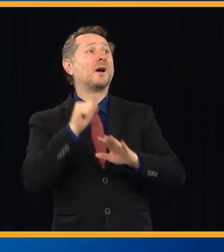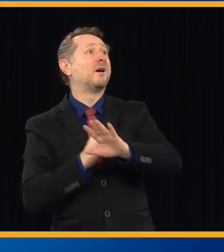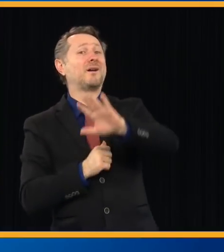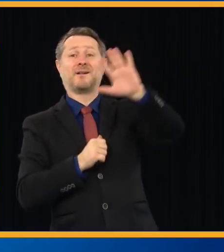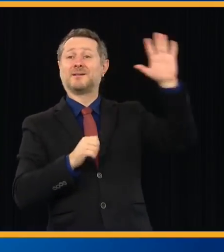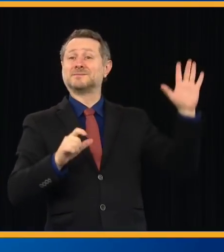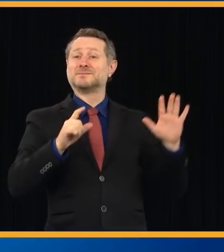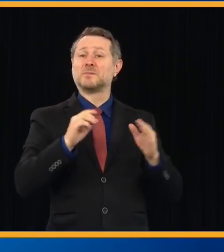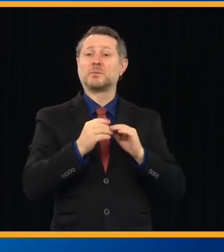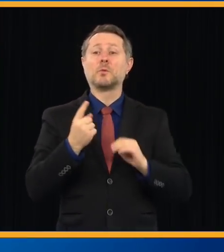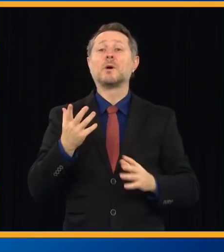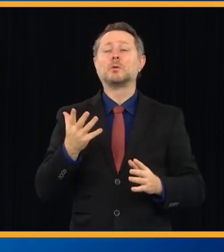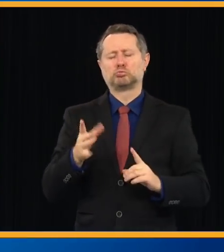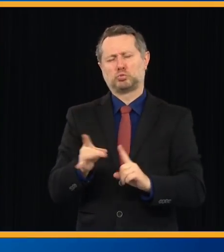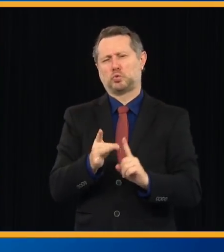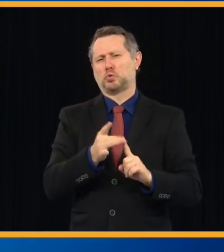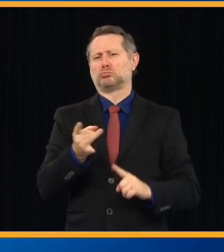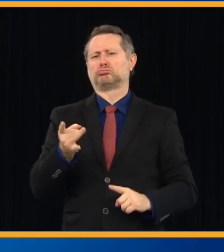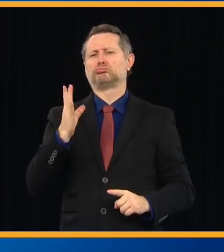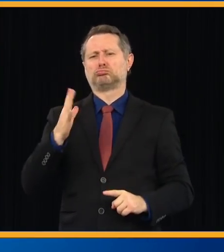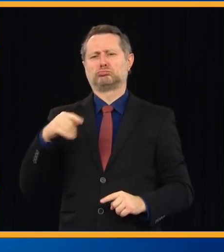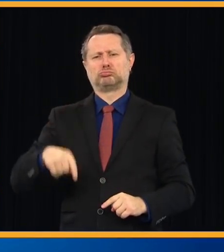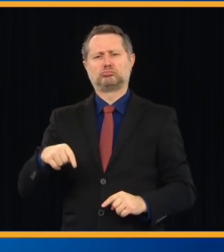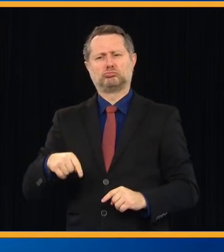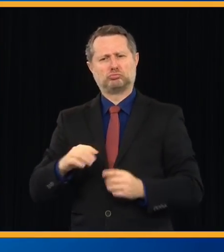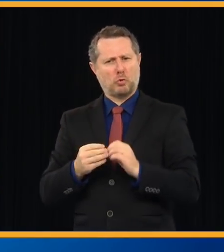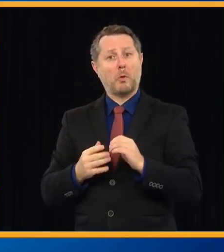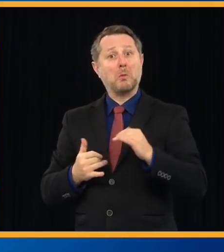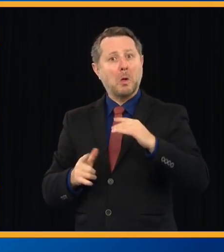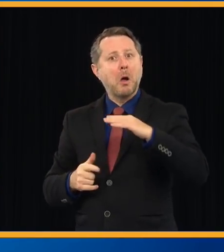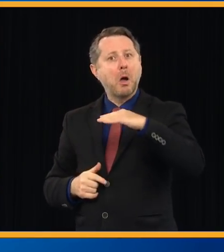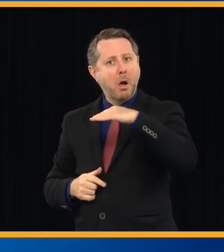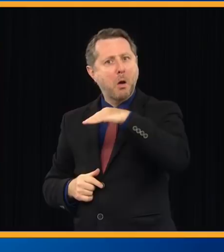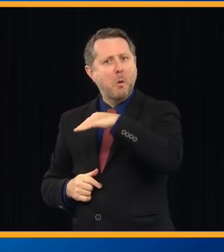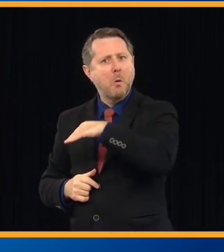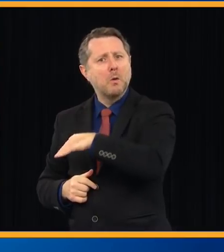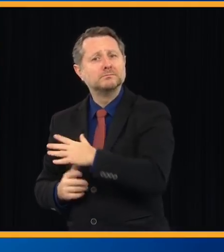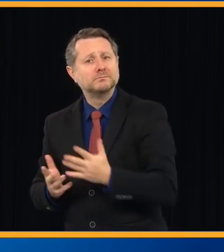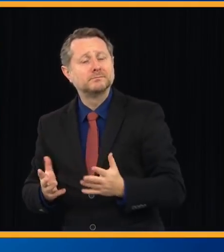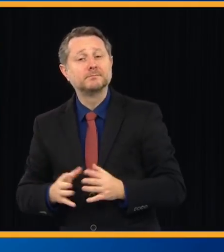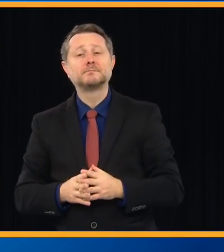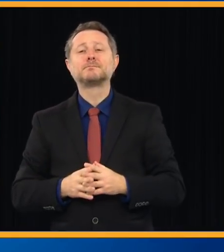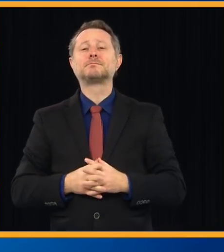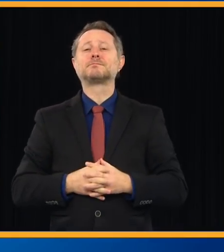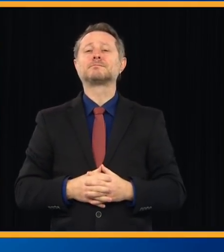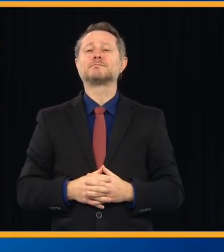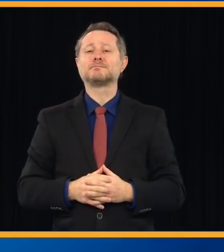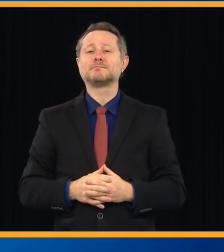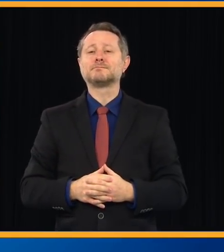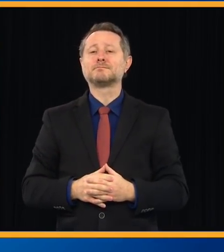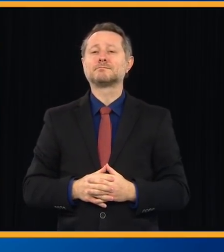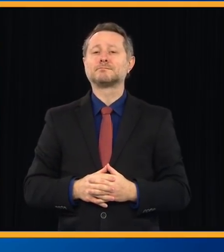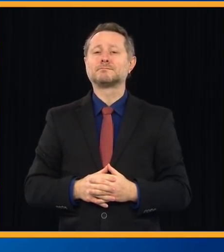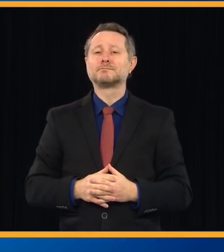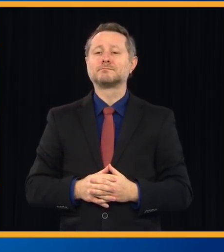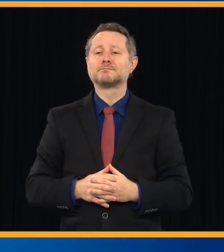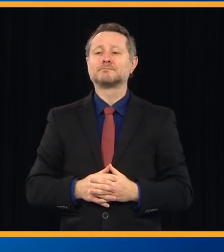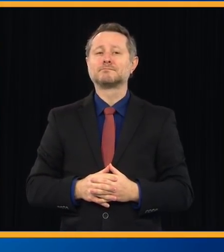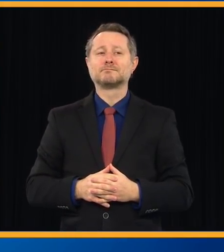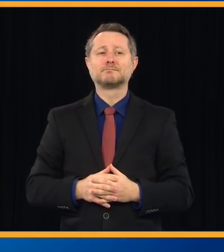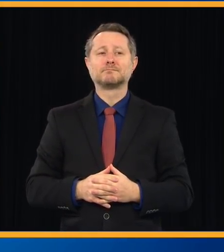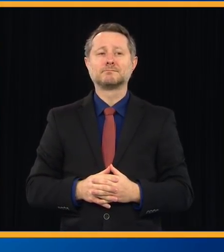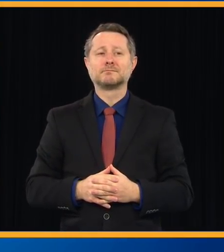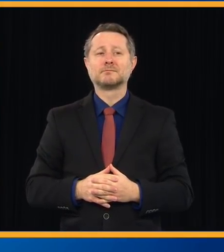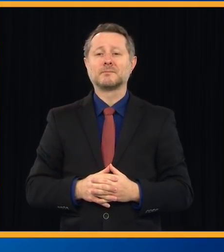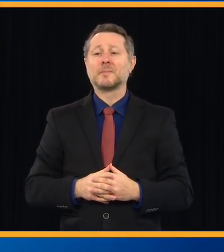number change from that up trajectory to the downward trajectory.